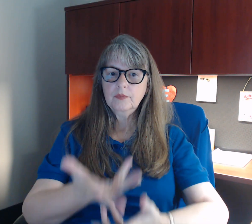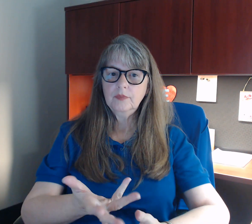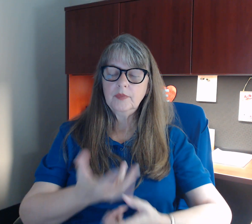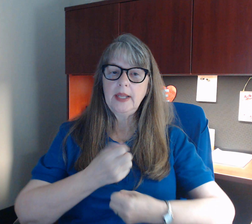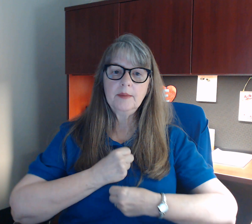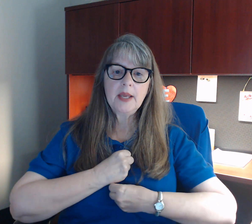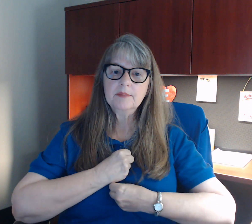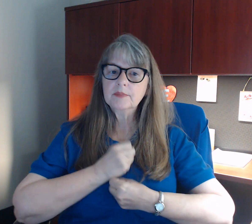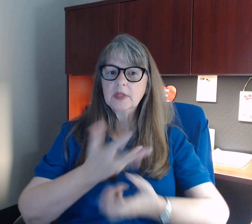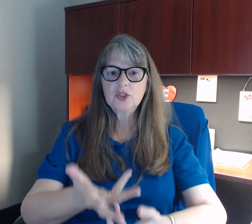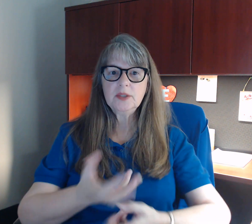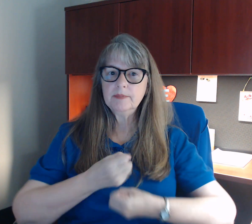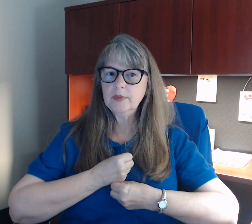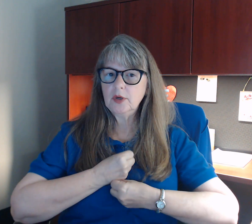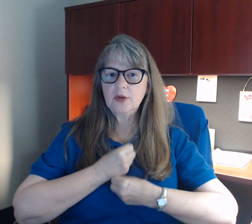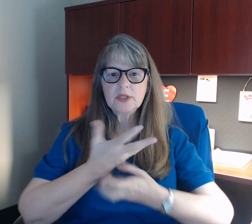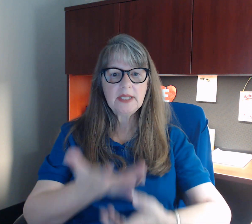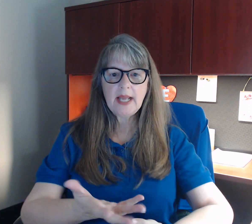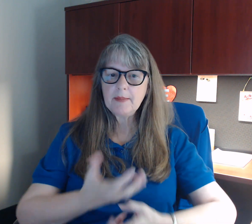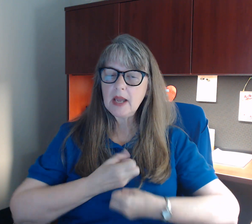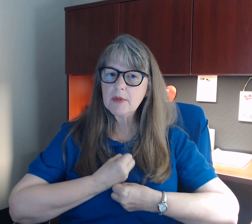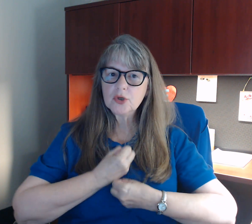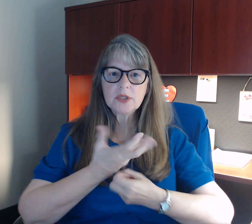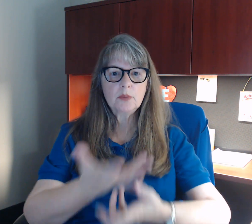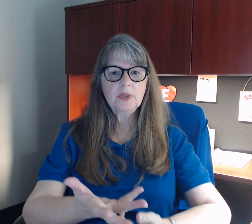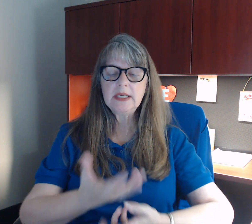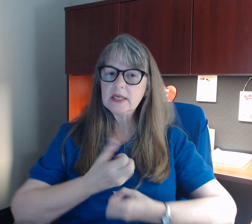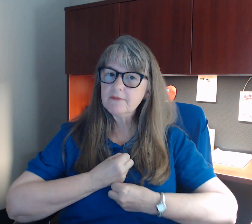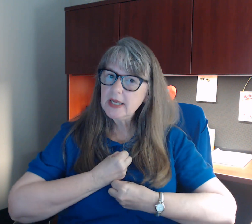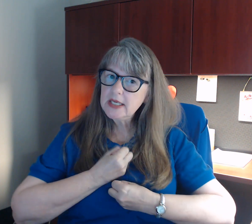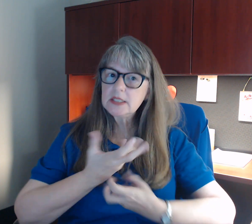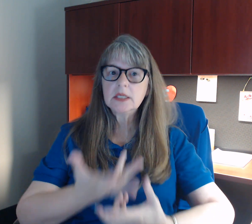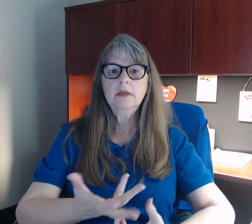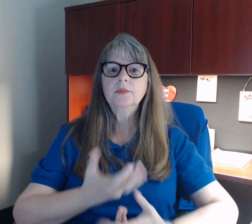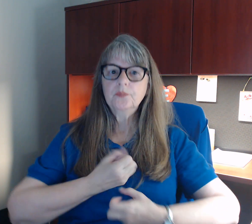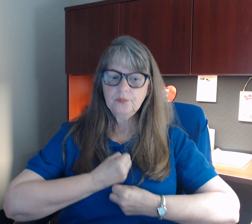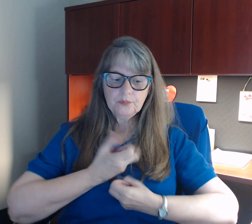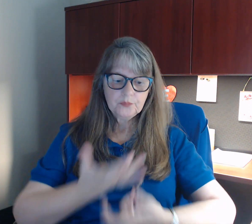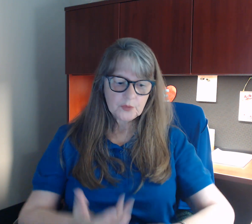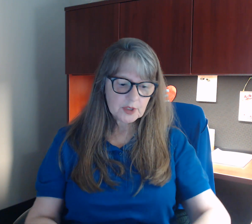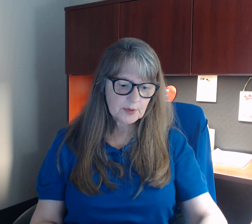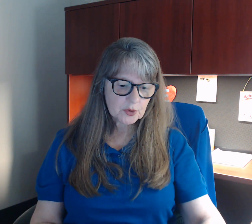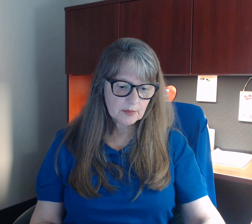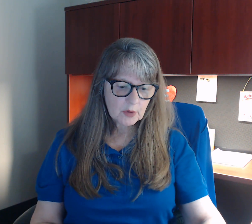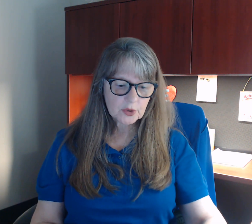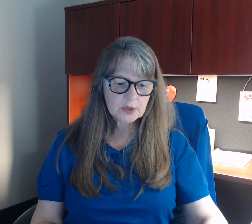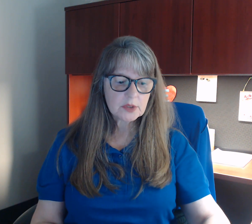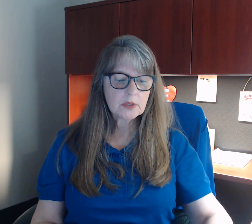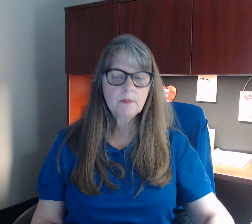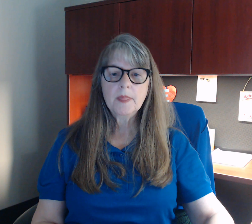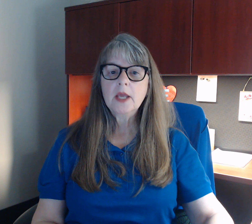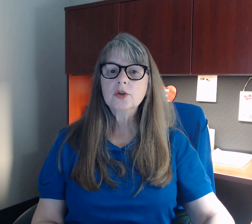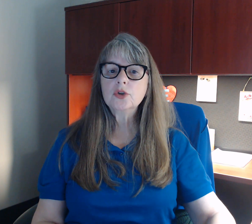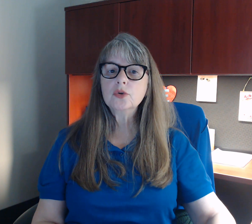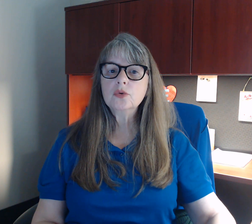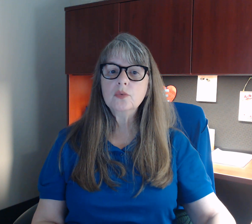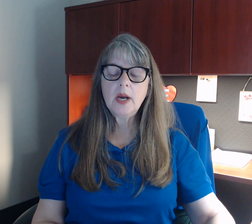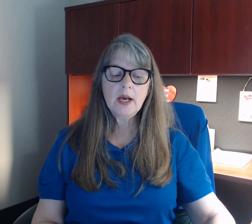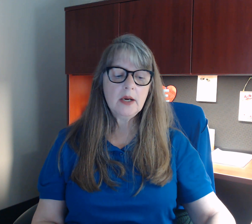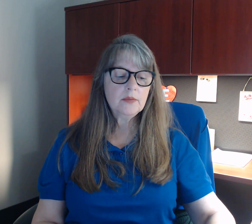like I just let out my emotions. I really need to vent. To express your emotions. To